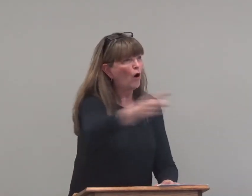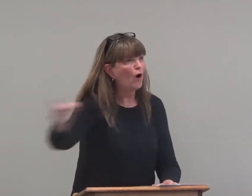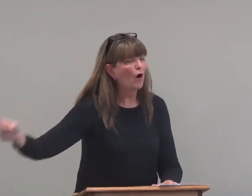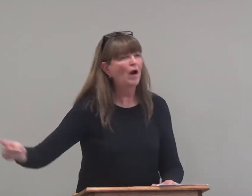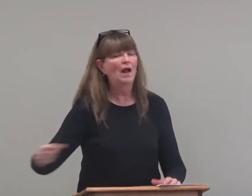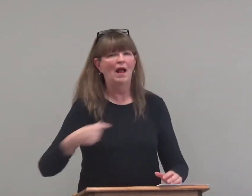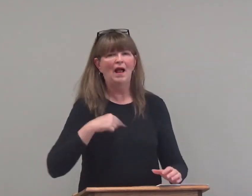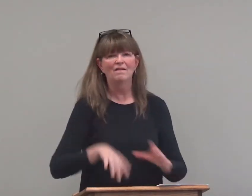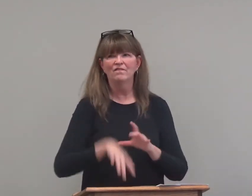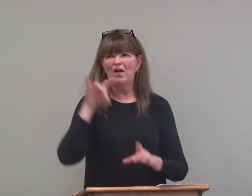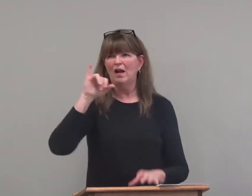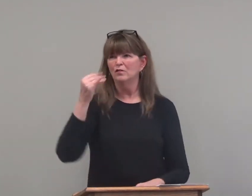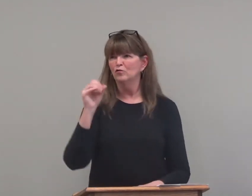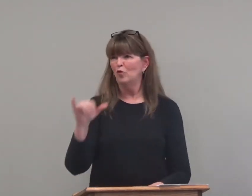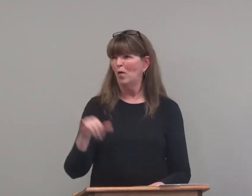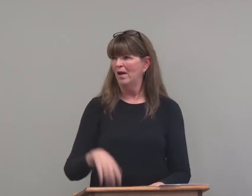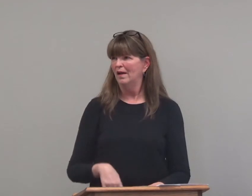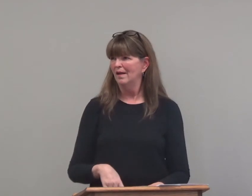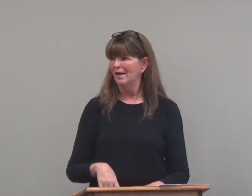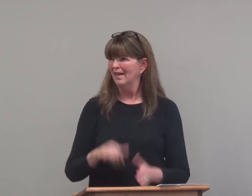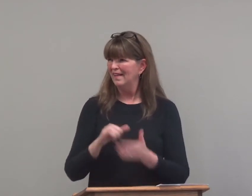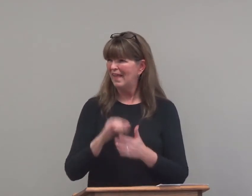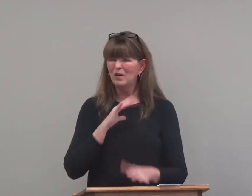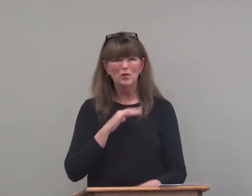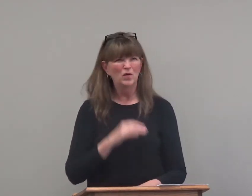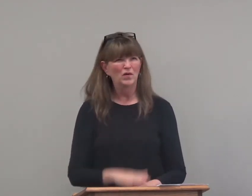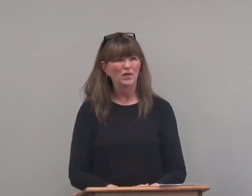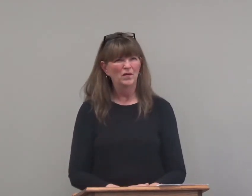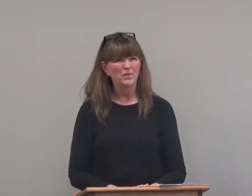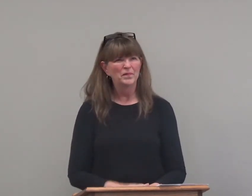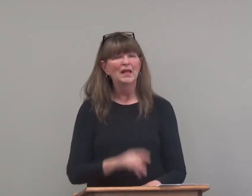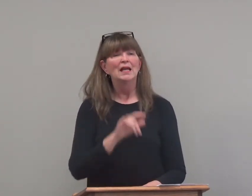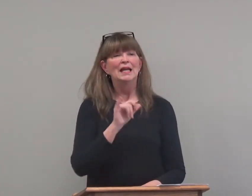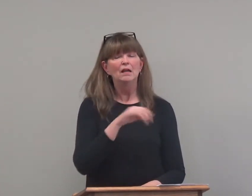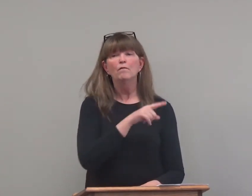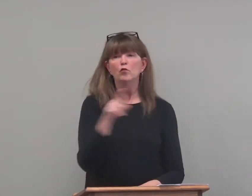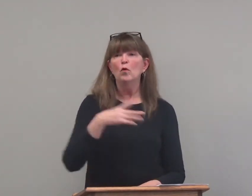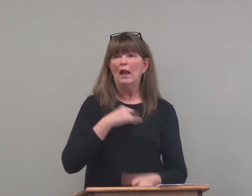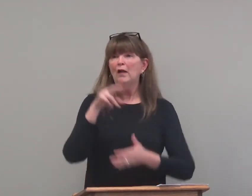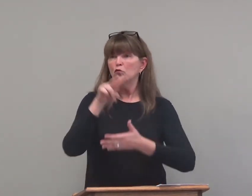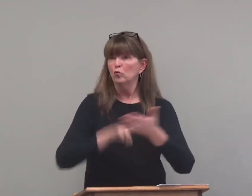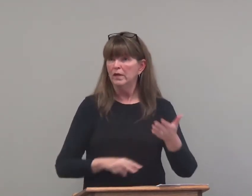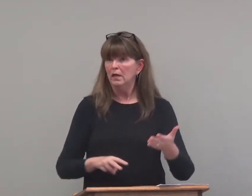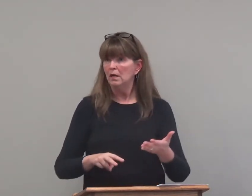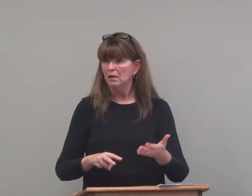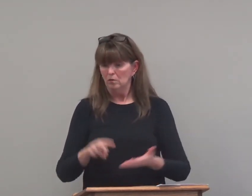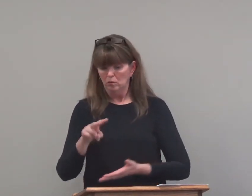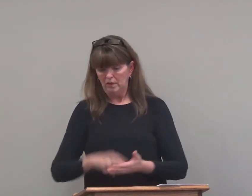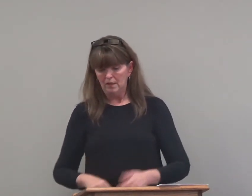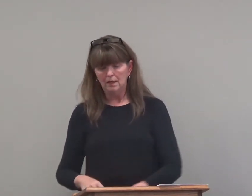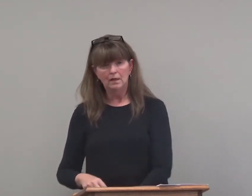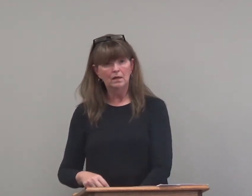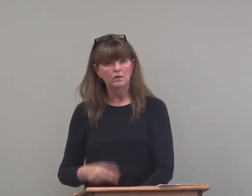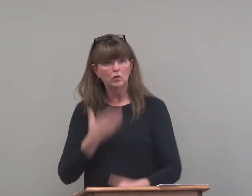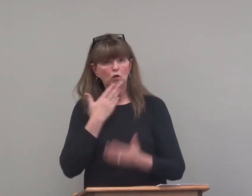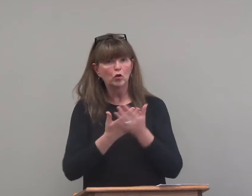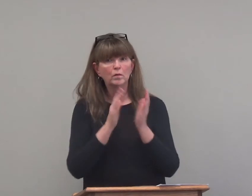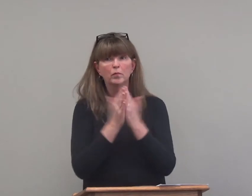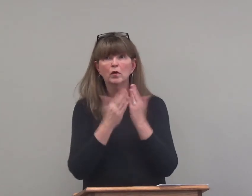joy. If you do for others, you will find joy. Isn't that cool? So if you'd like to read this book, it's